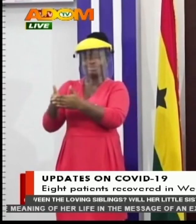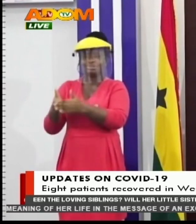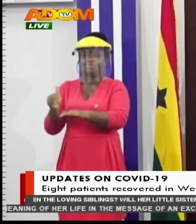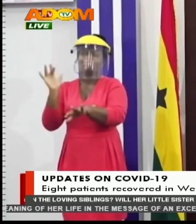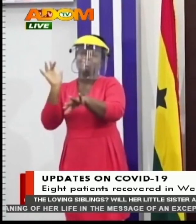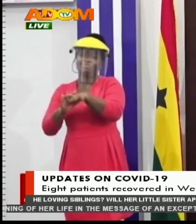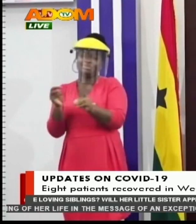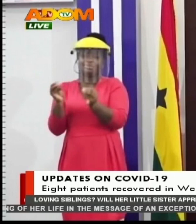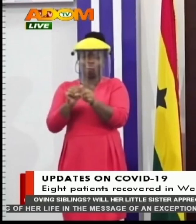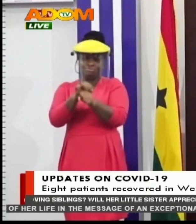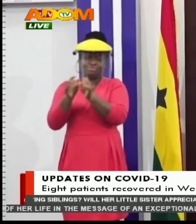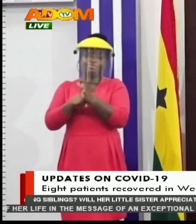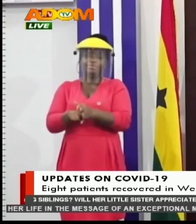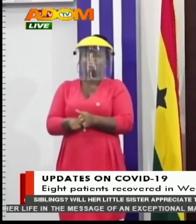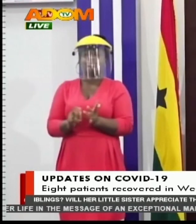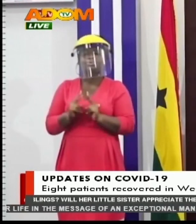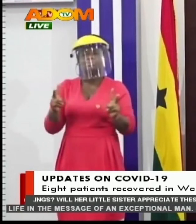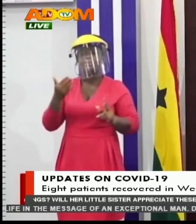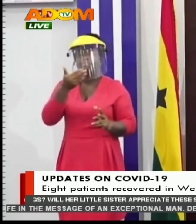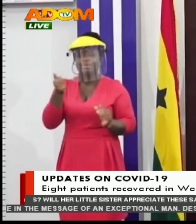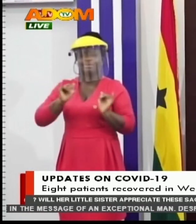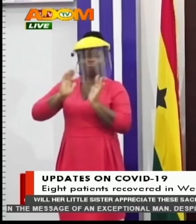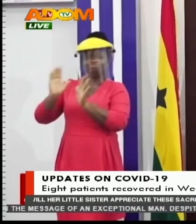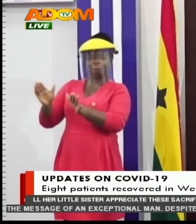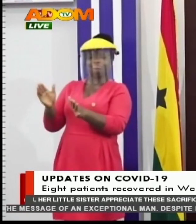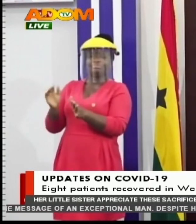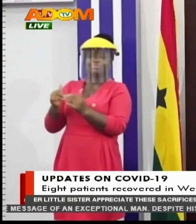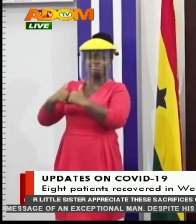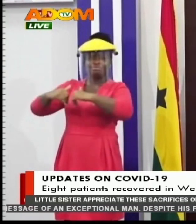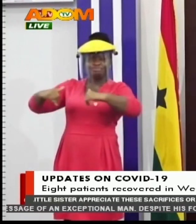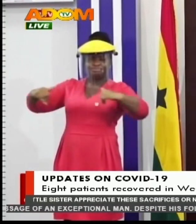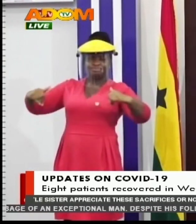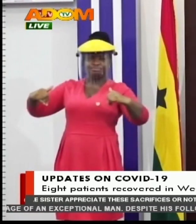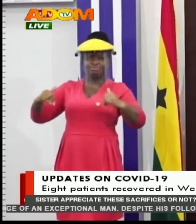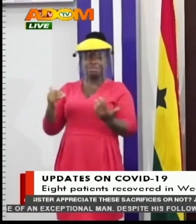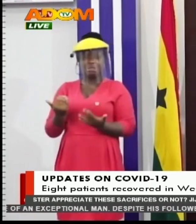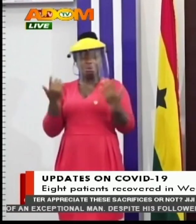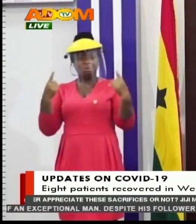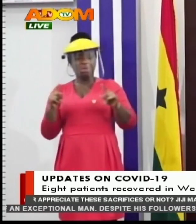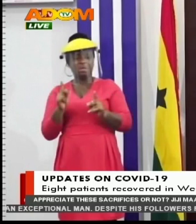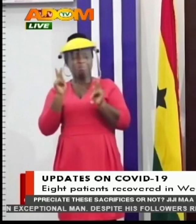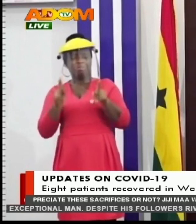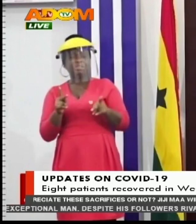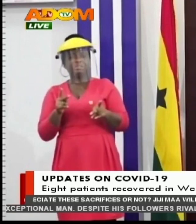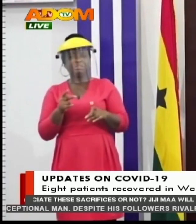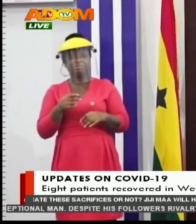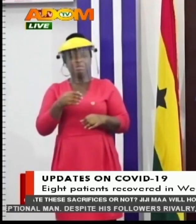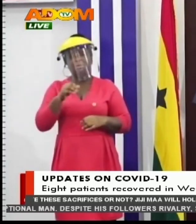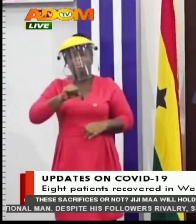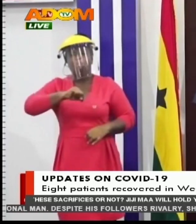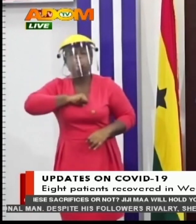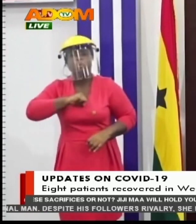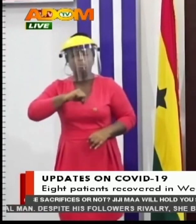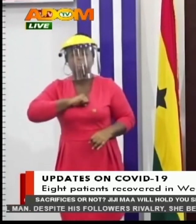air and inhaled by people. And so let's be advised when